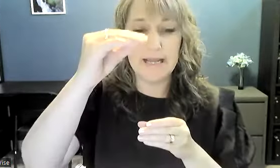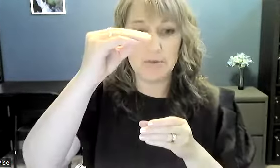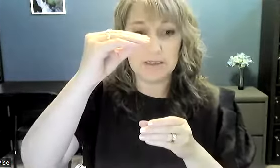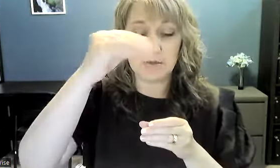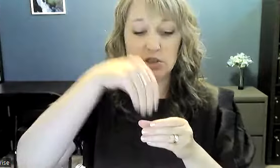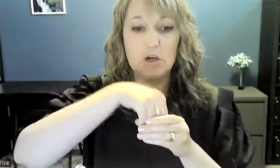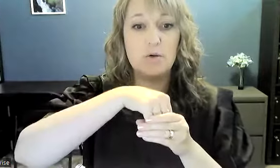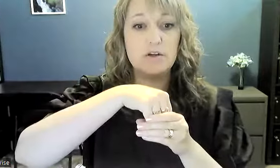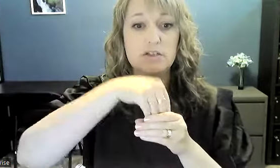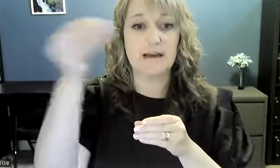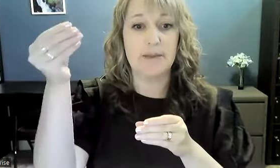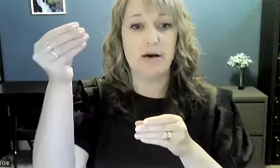be a squished O and you just come out.